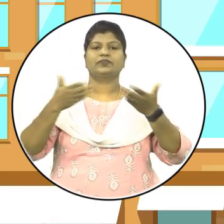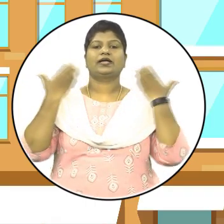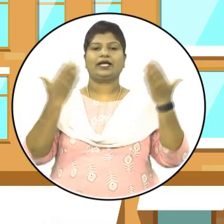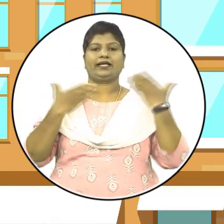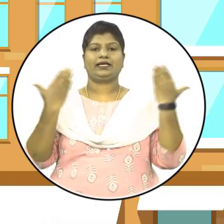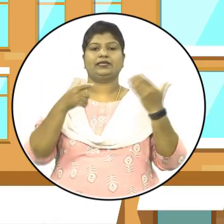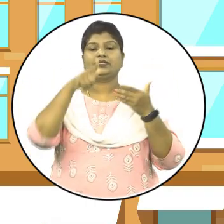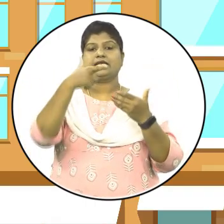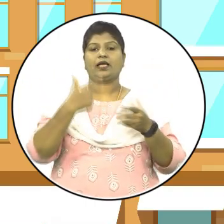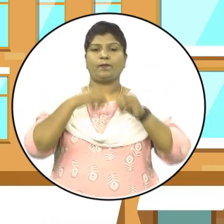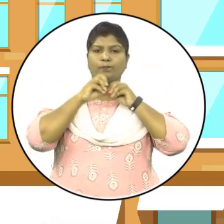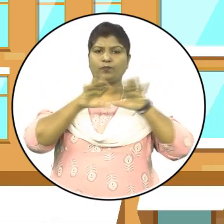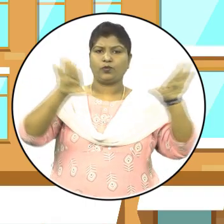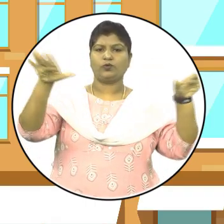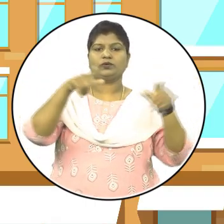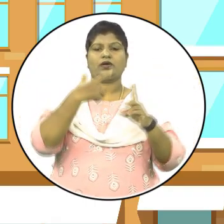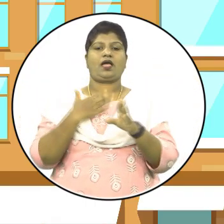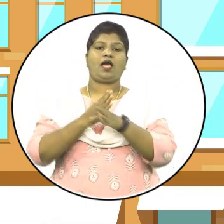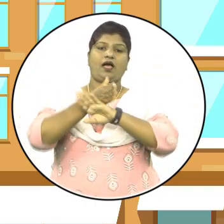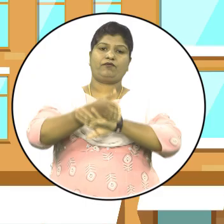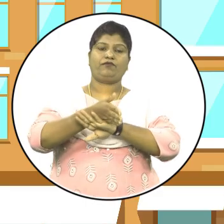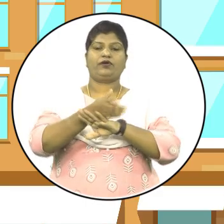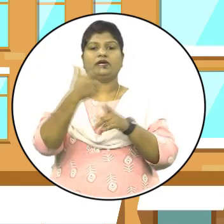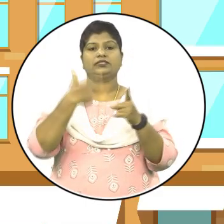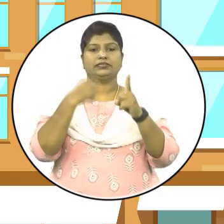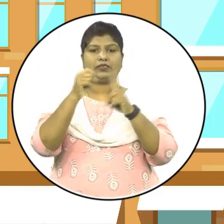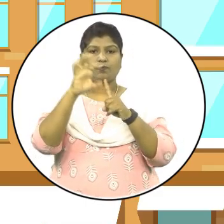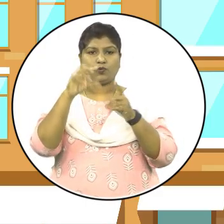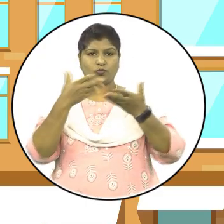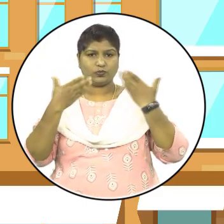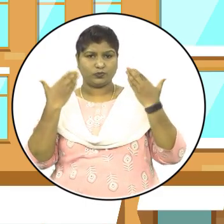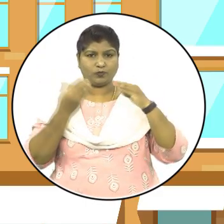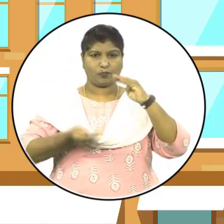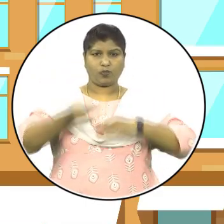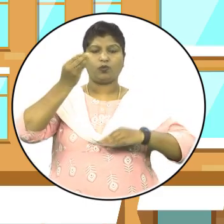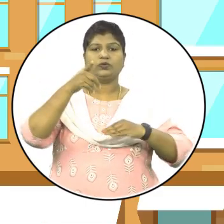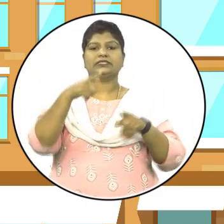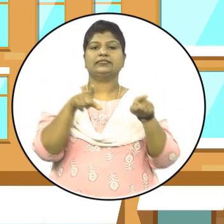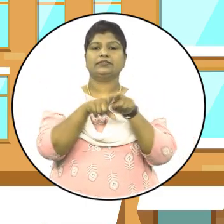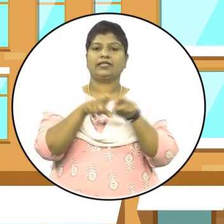producing the harmful pollutants such as